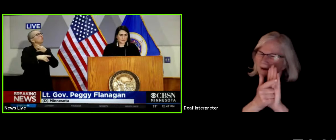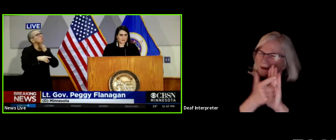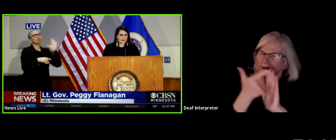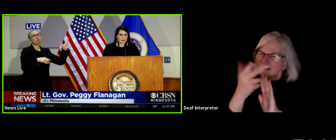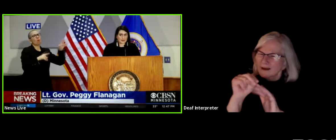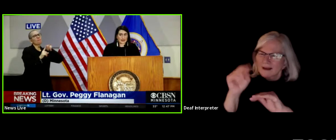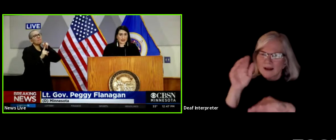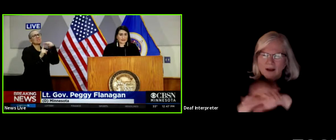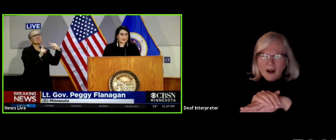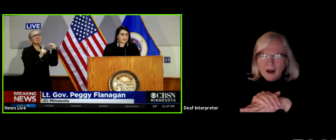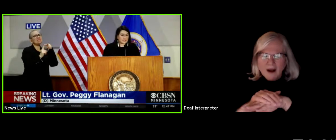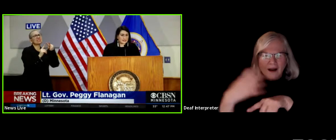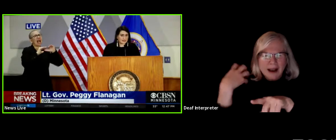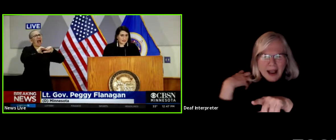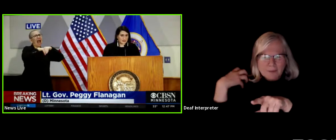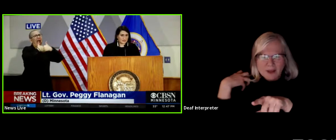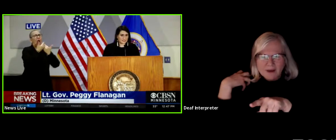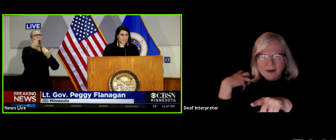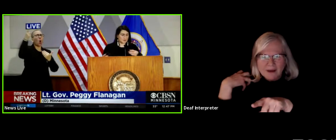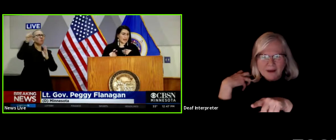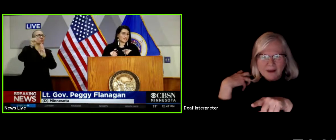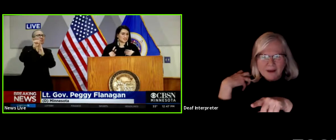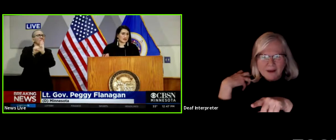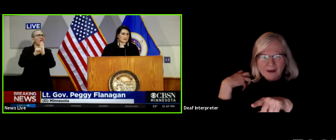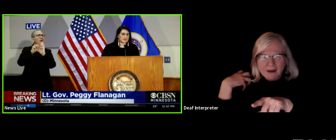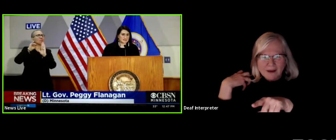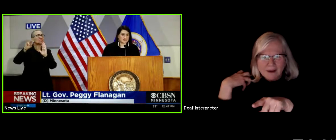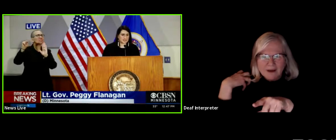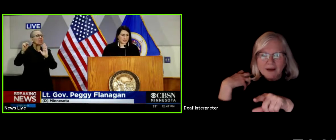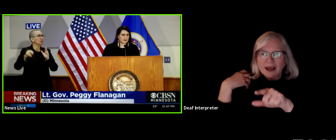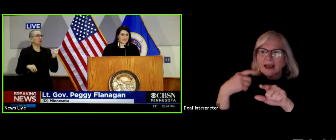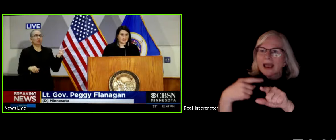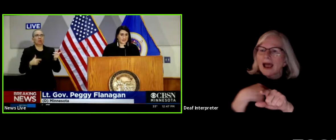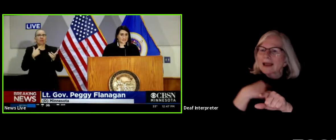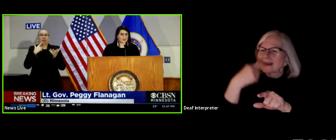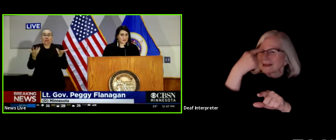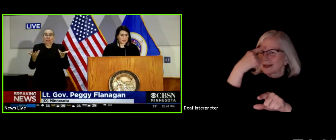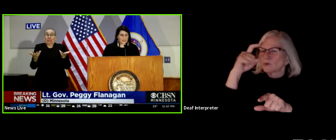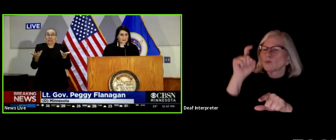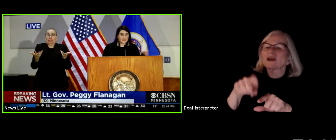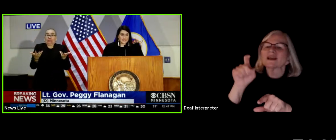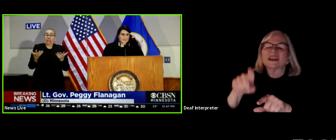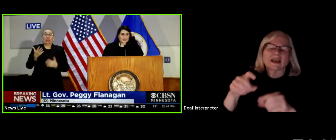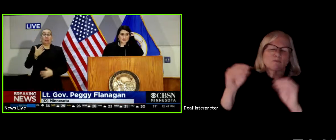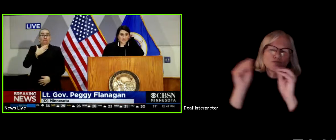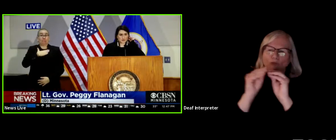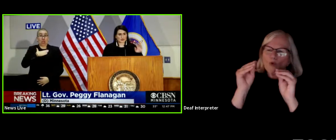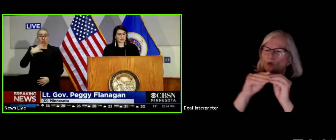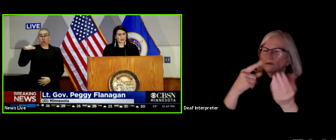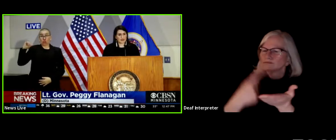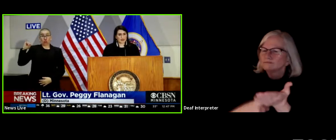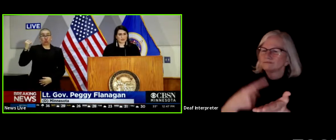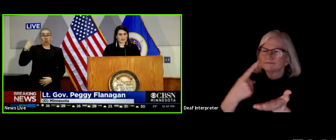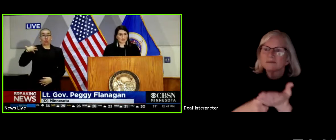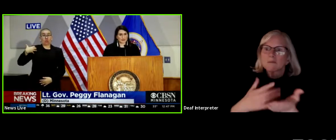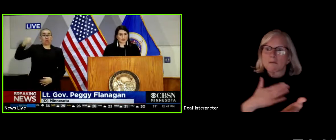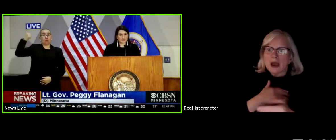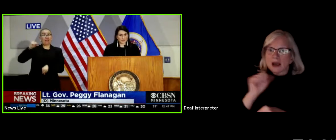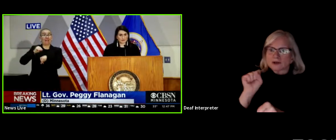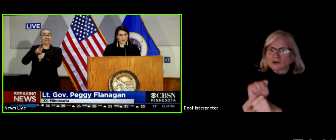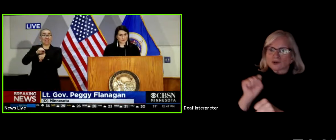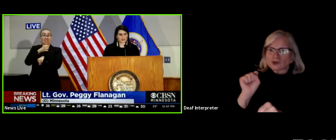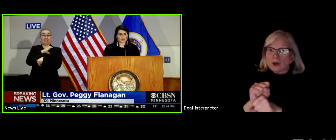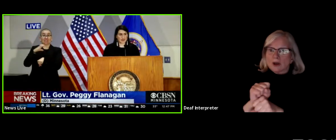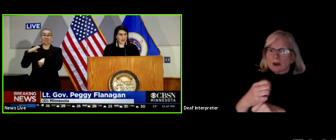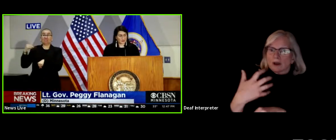go in that direction? I think we need to have that conversation. My job as the chair of the advisory committee is to ensure that we are